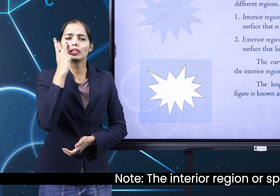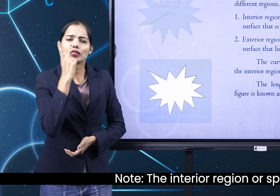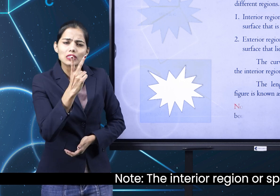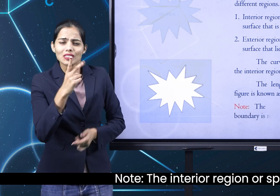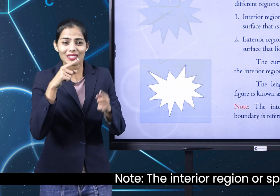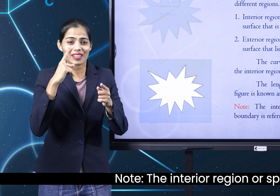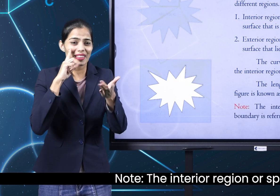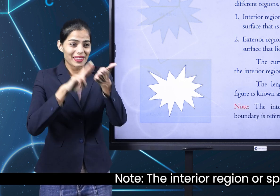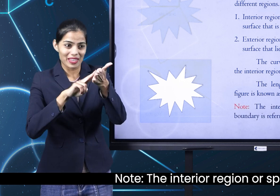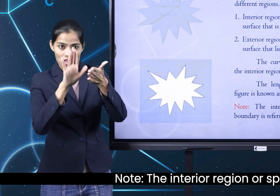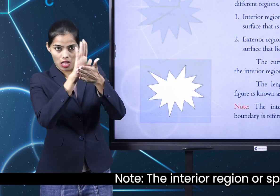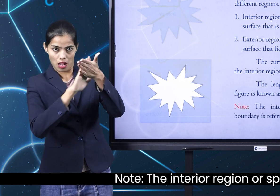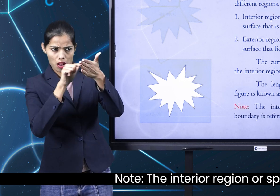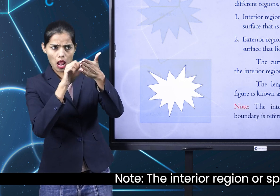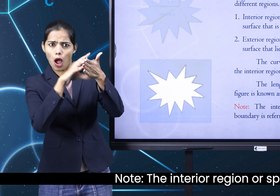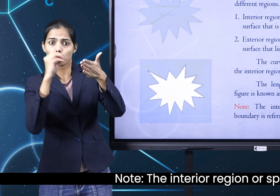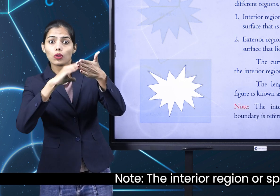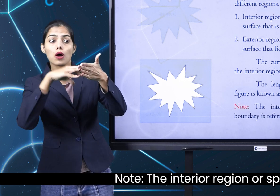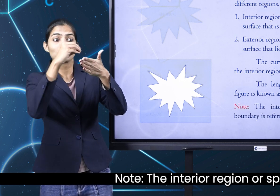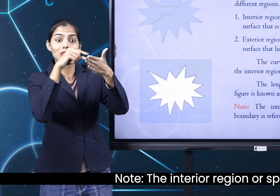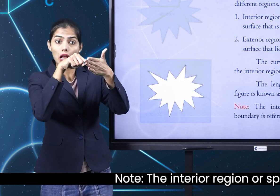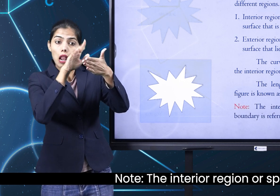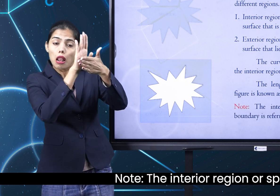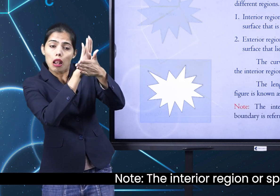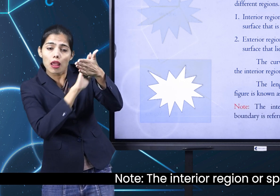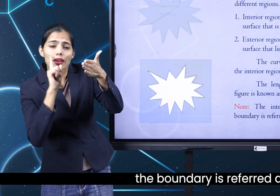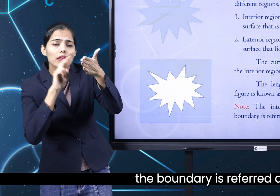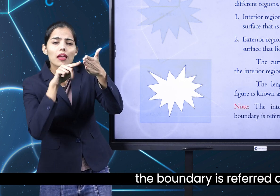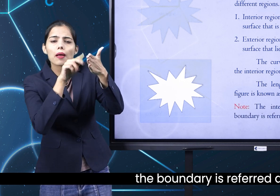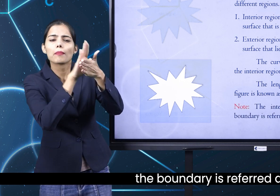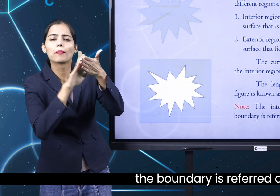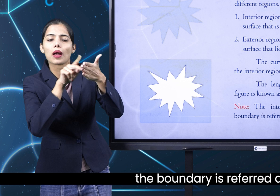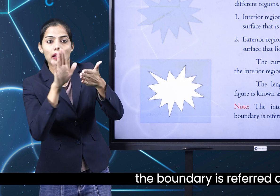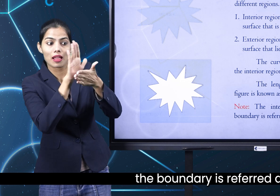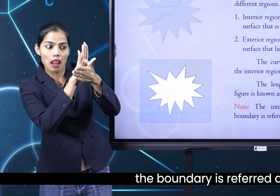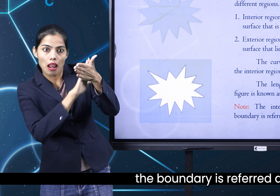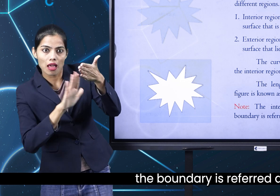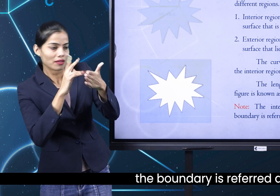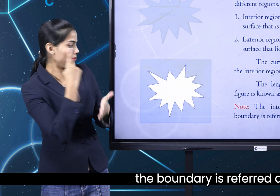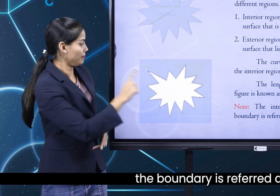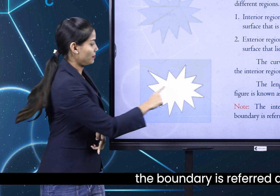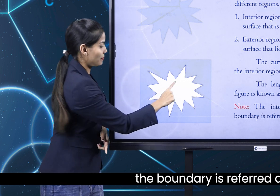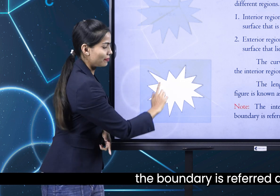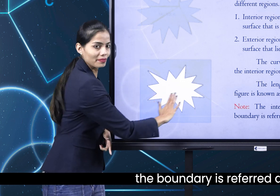Note: the interior region or space inside the boundary is referred as area.